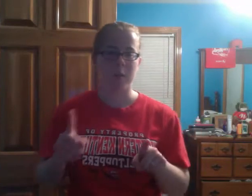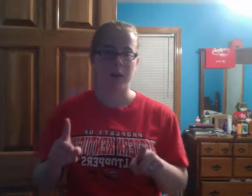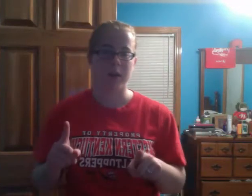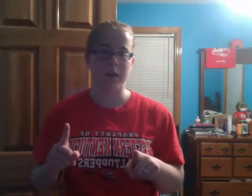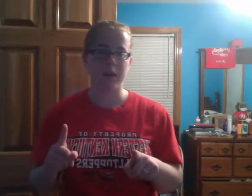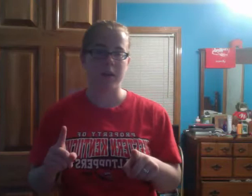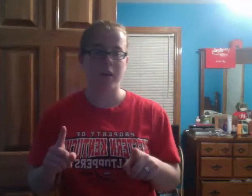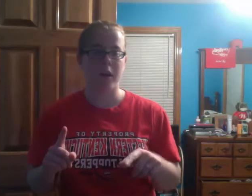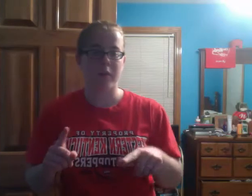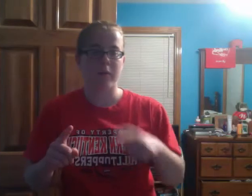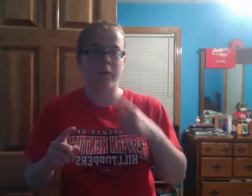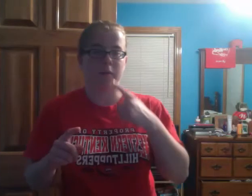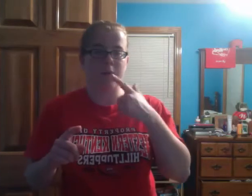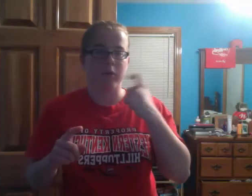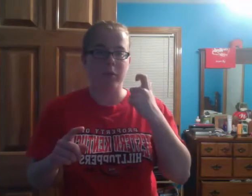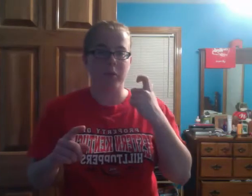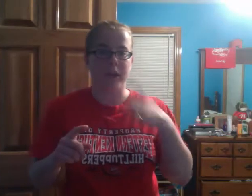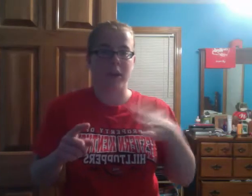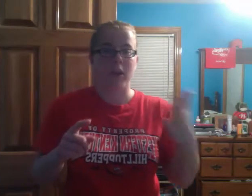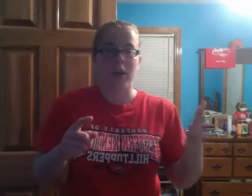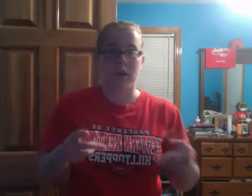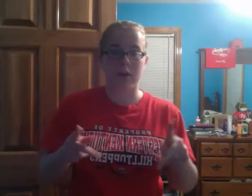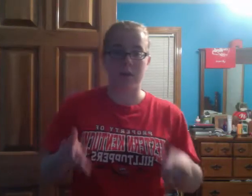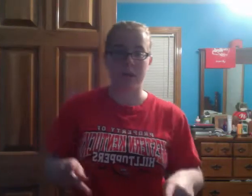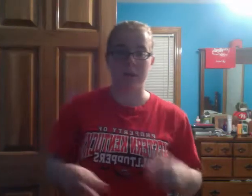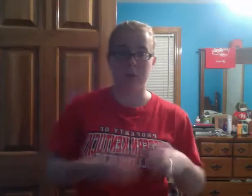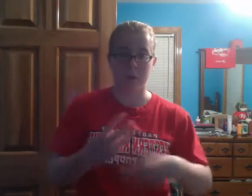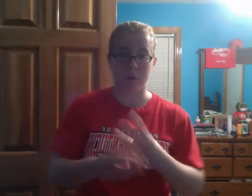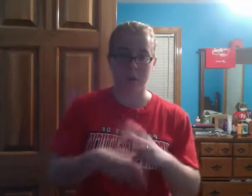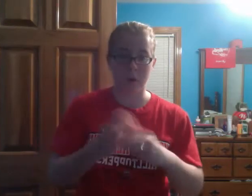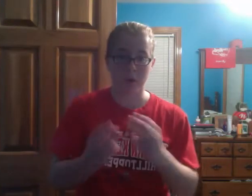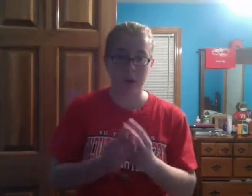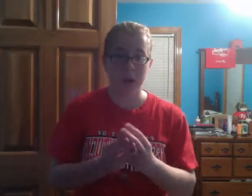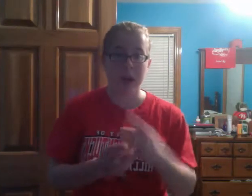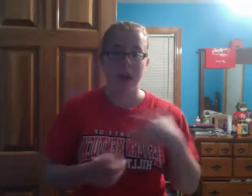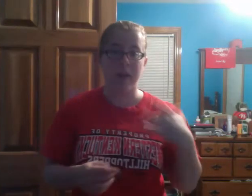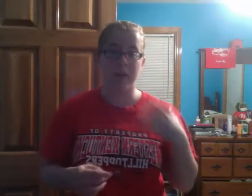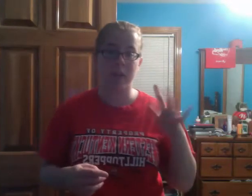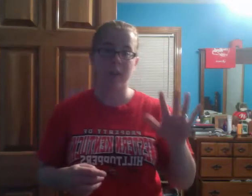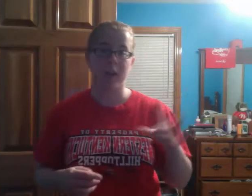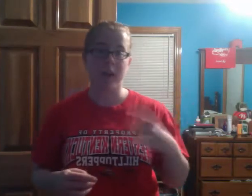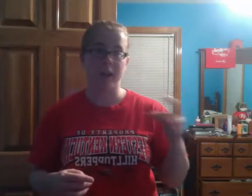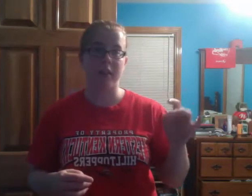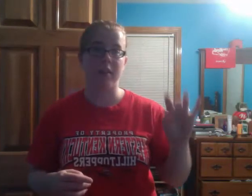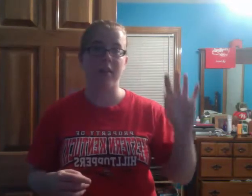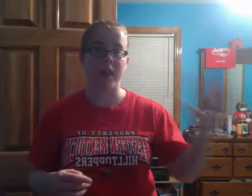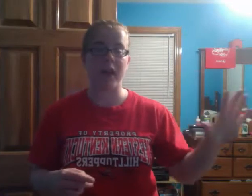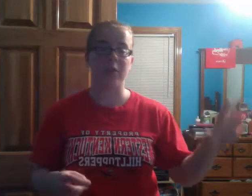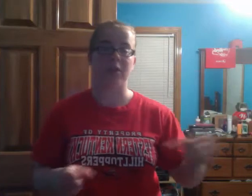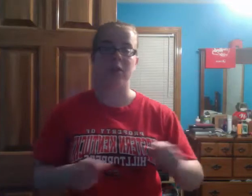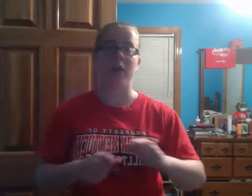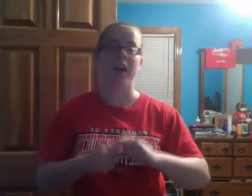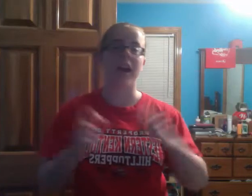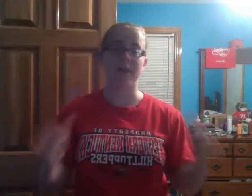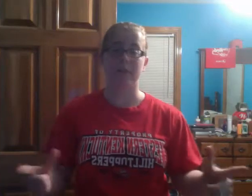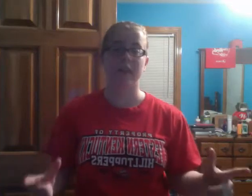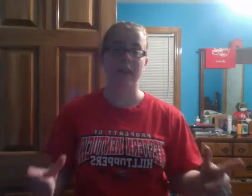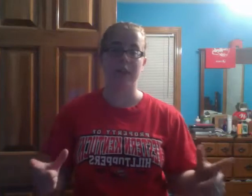but from like other people in the world, I feel like they would do everything they